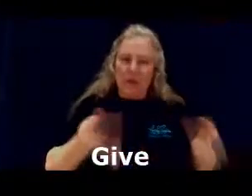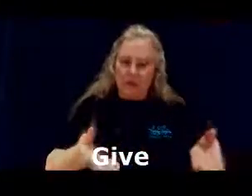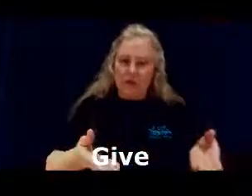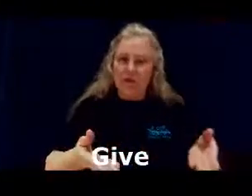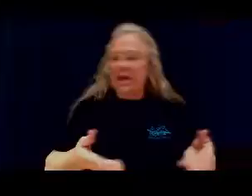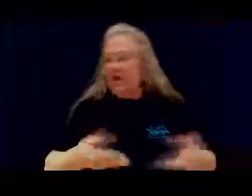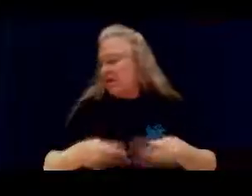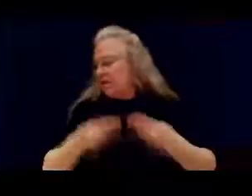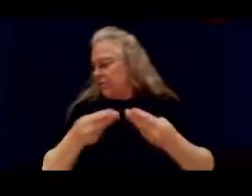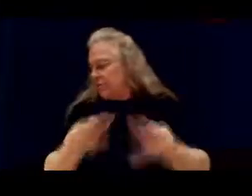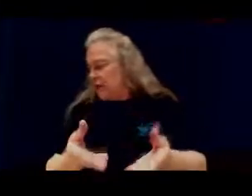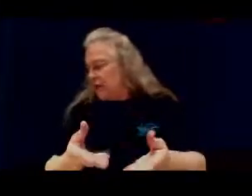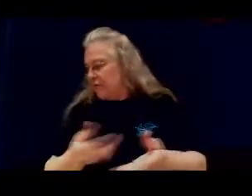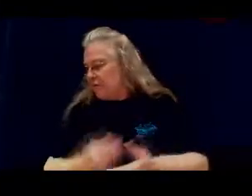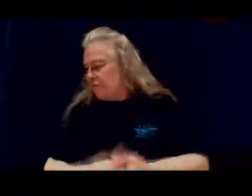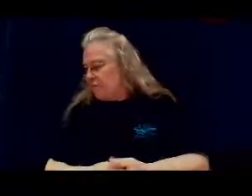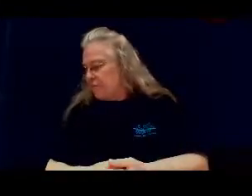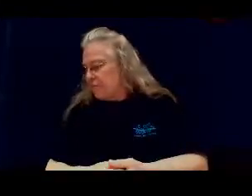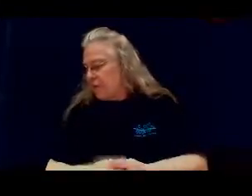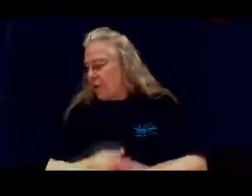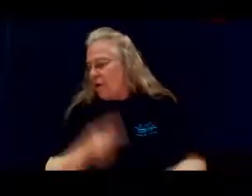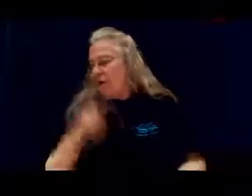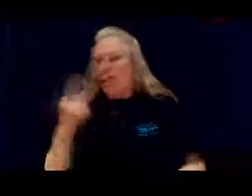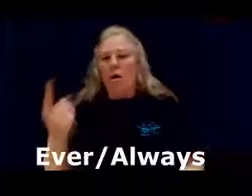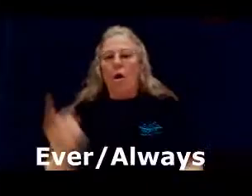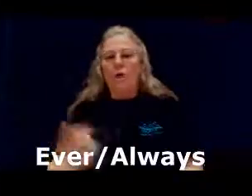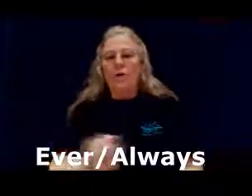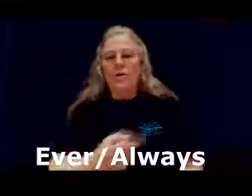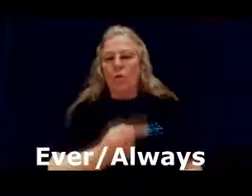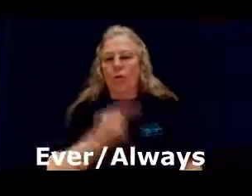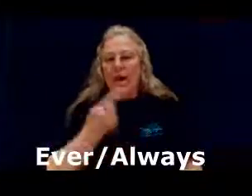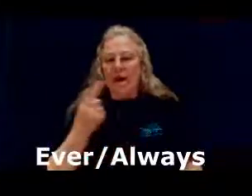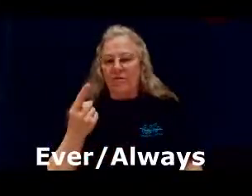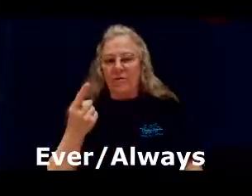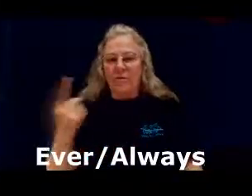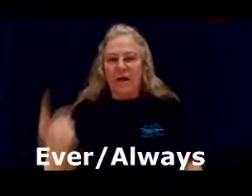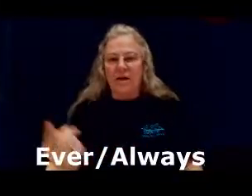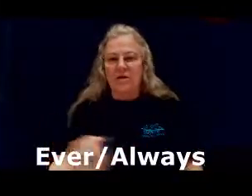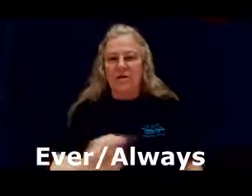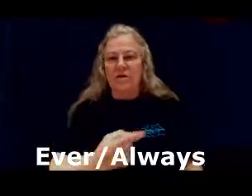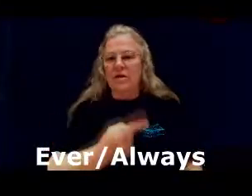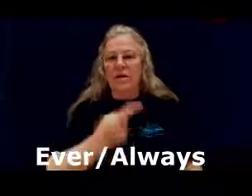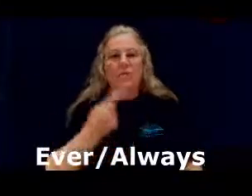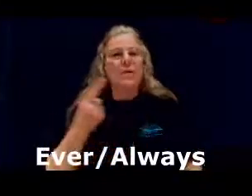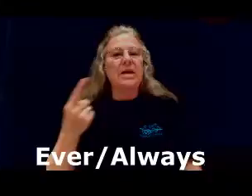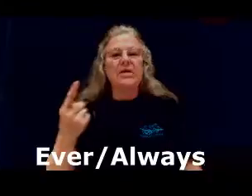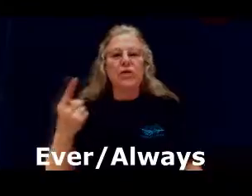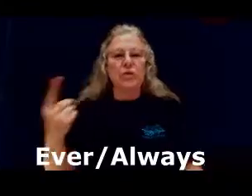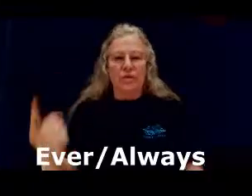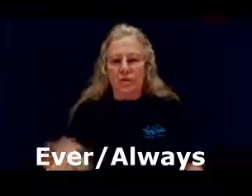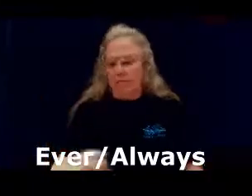I just give it. Give. Always or ever. And it's just a complete circle.